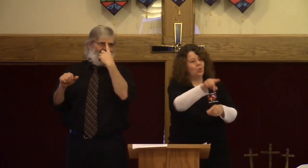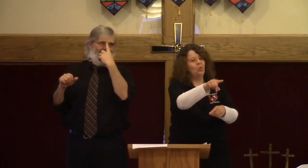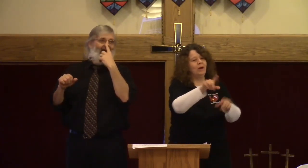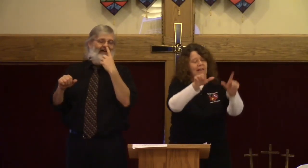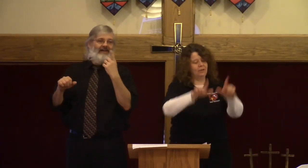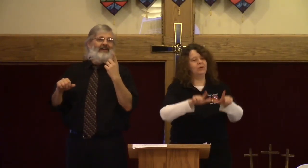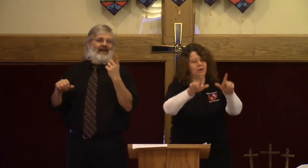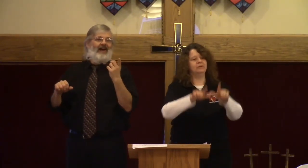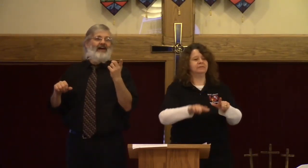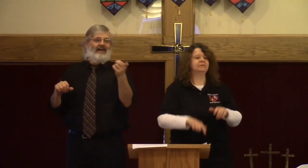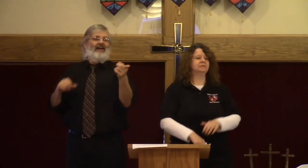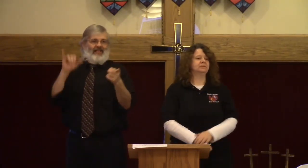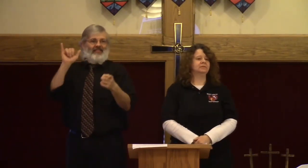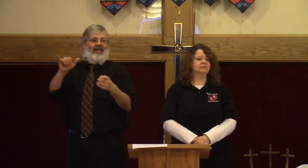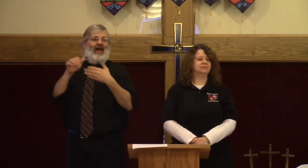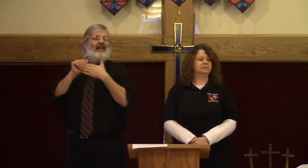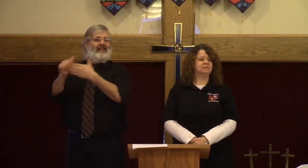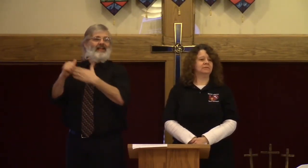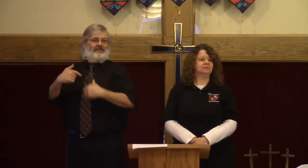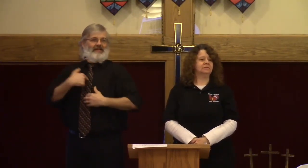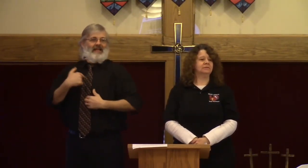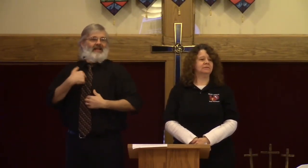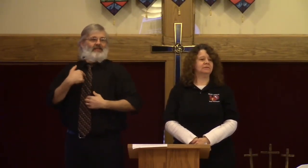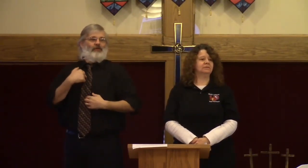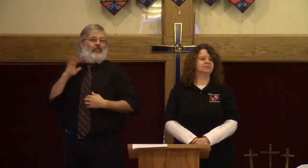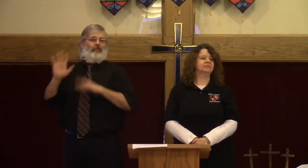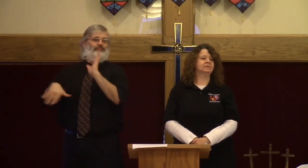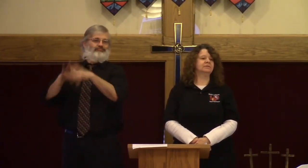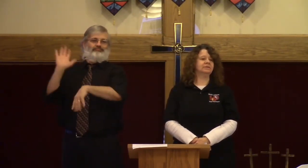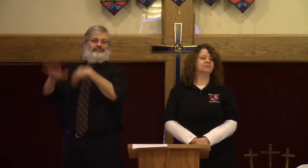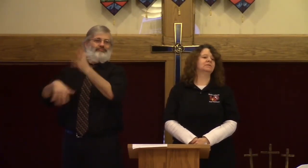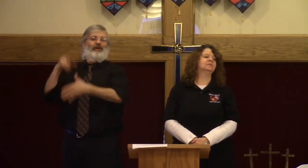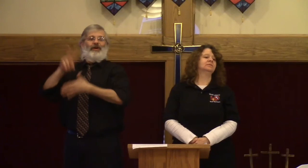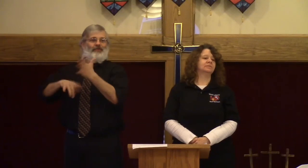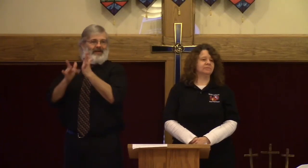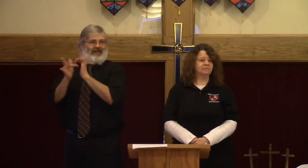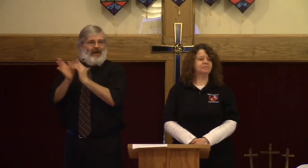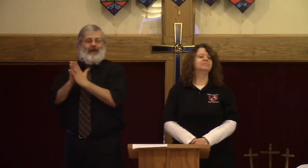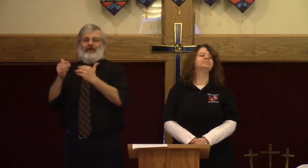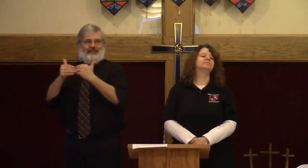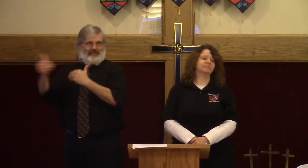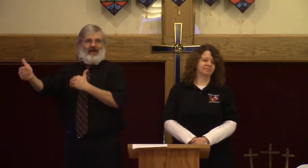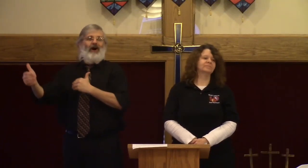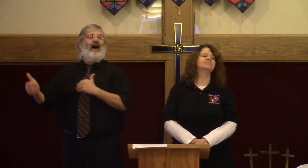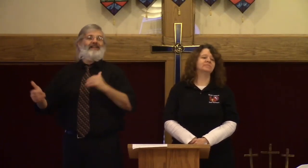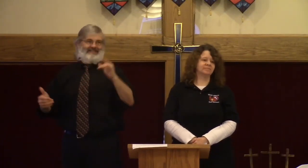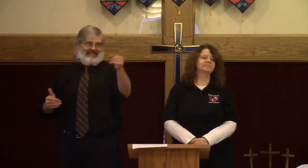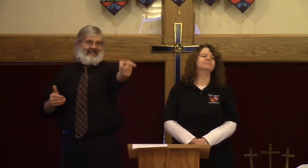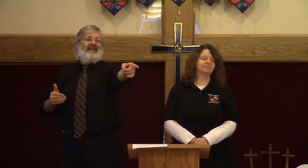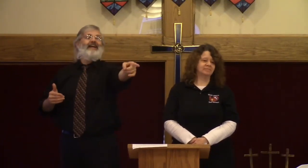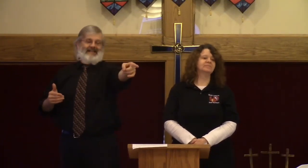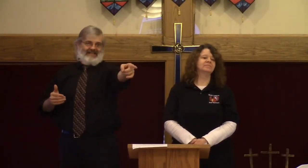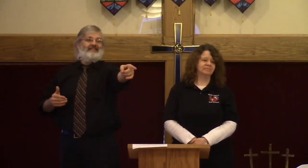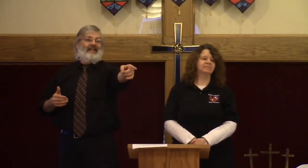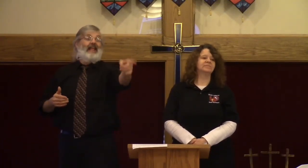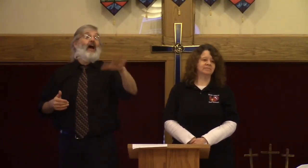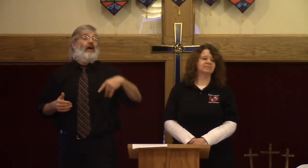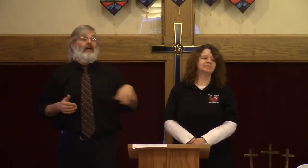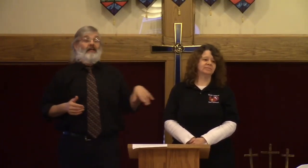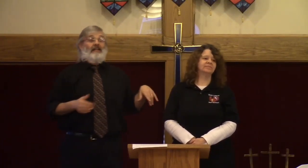Yeah. That leads me to read the Bible from now on. See, yeah, to